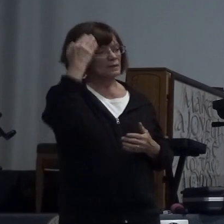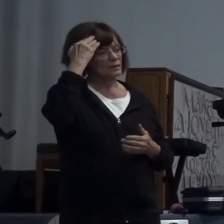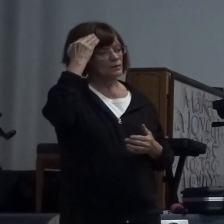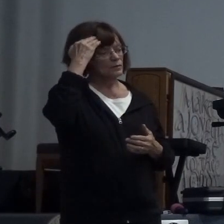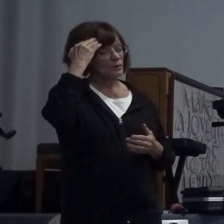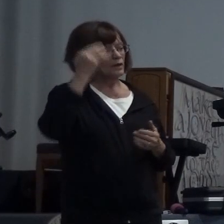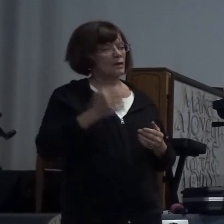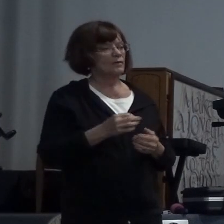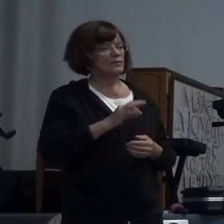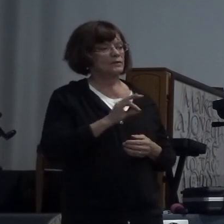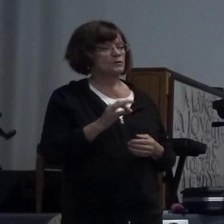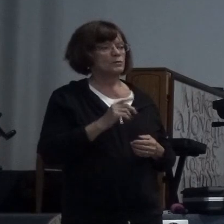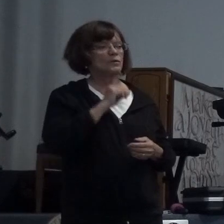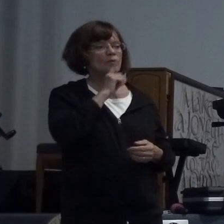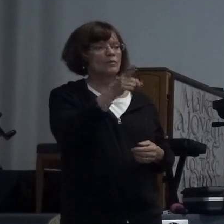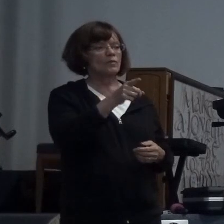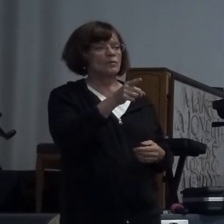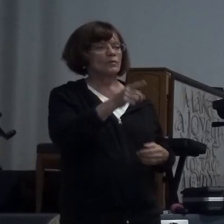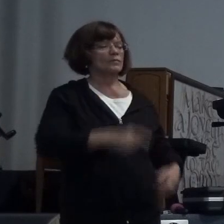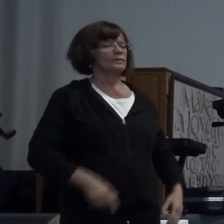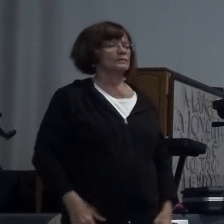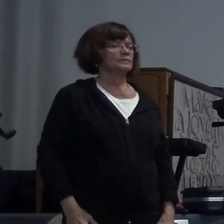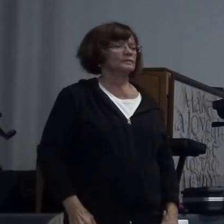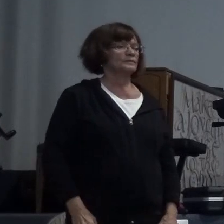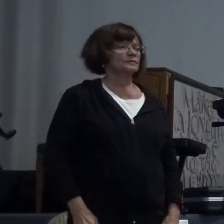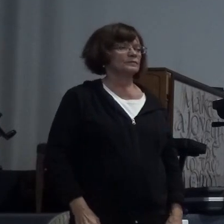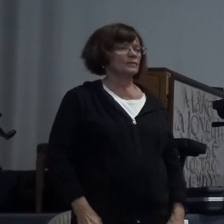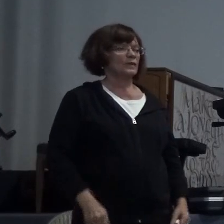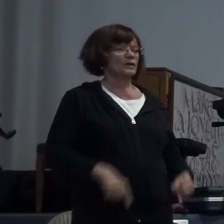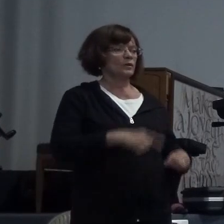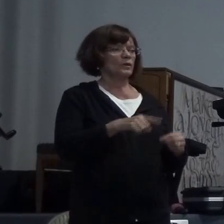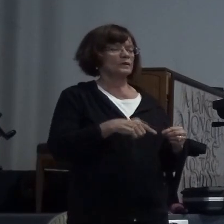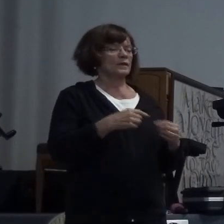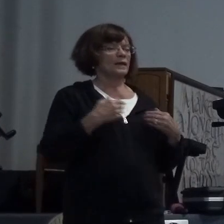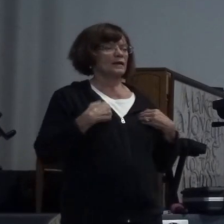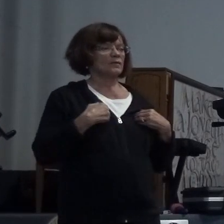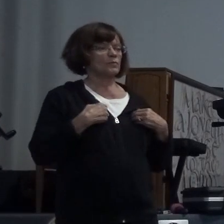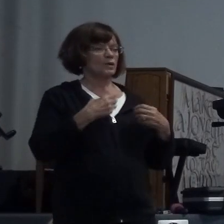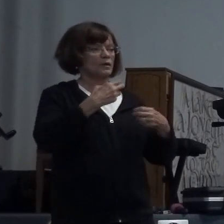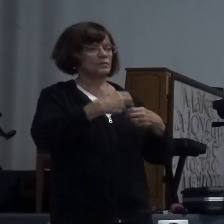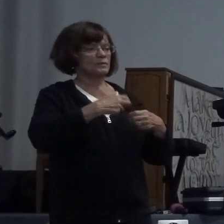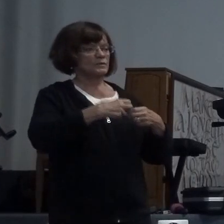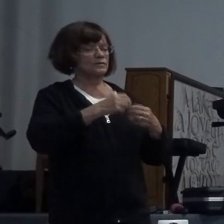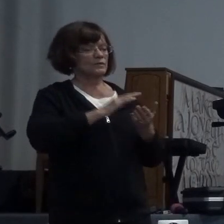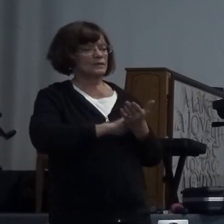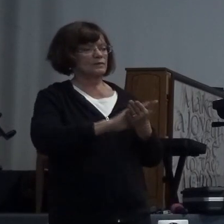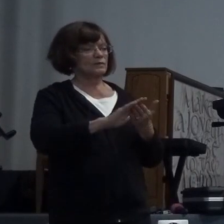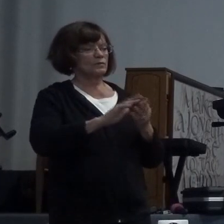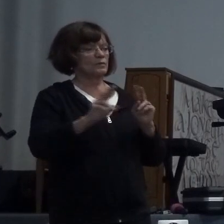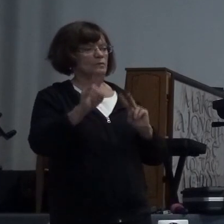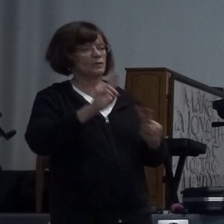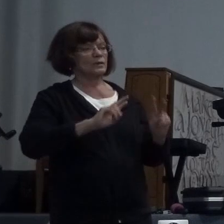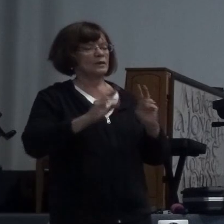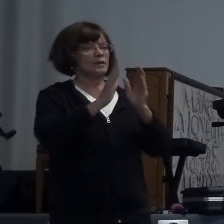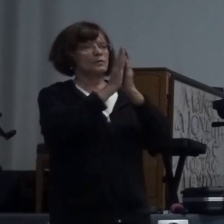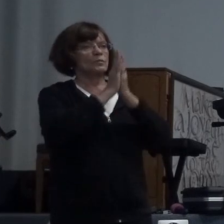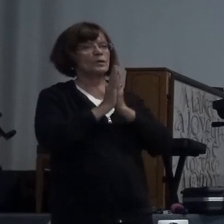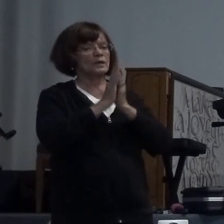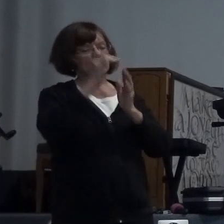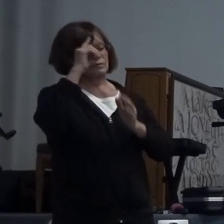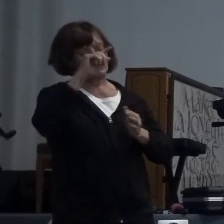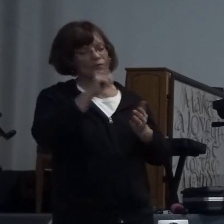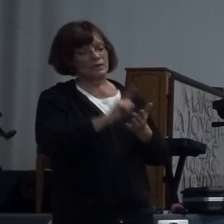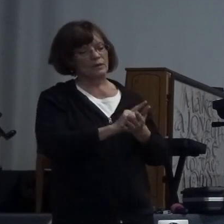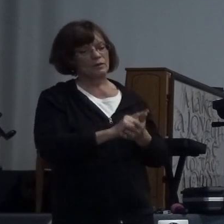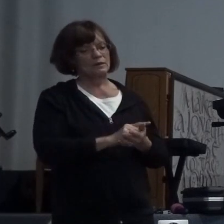Amen. And a lot of times when you have trouble forgiving someone, praying for them helps you bring about that